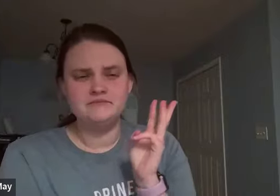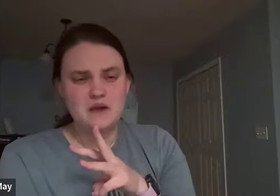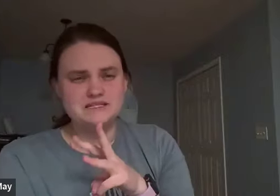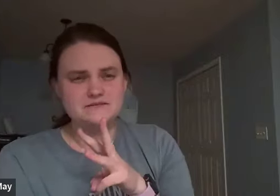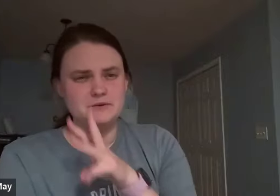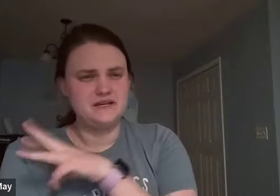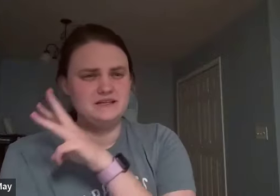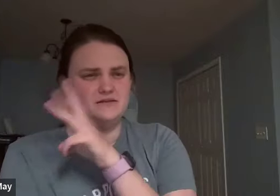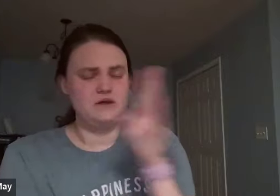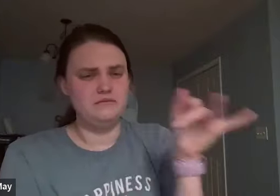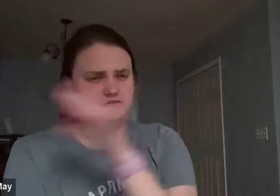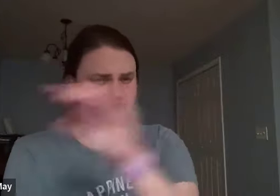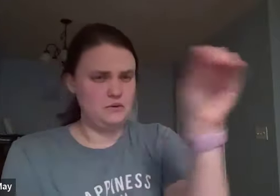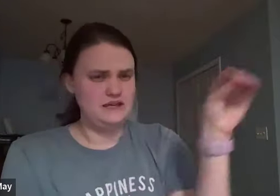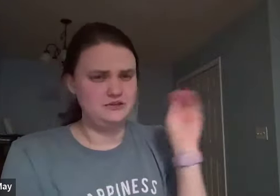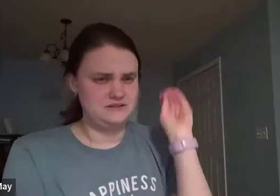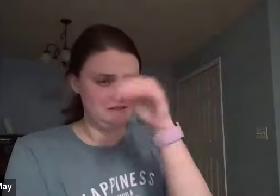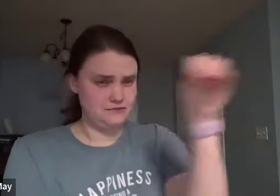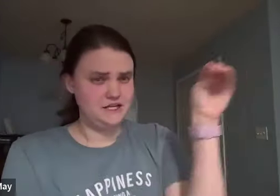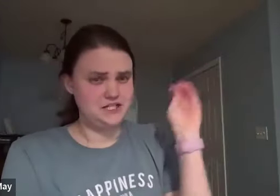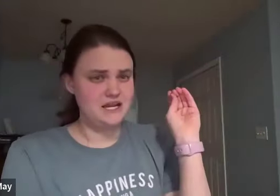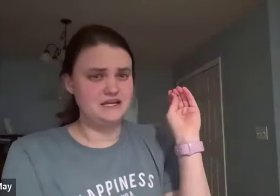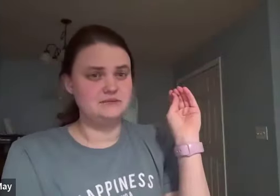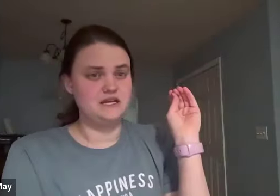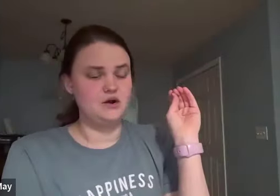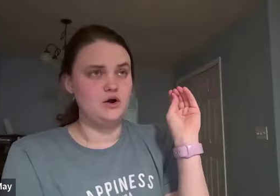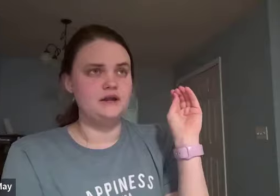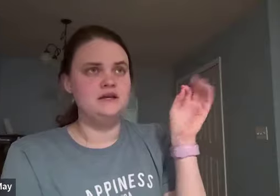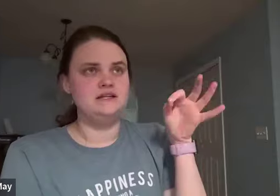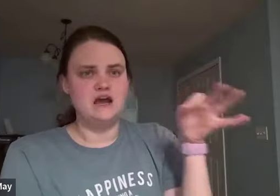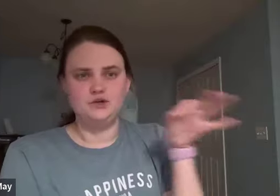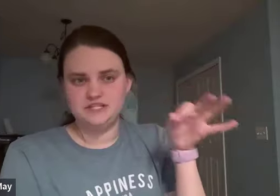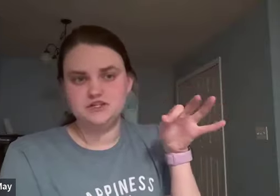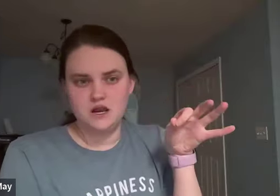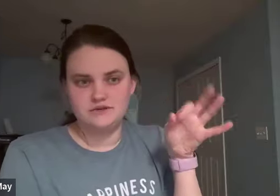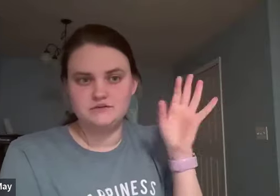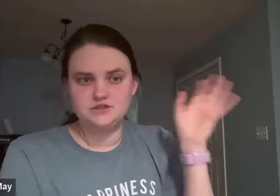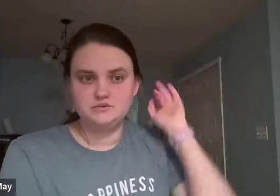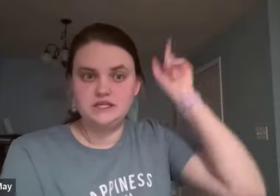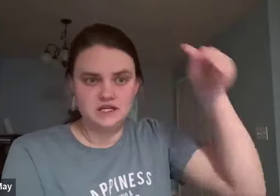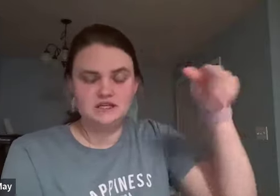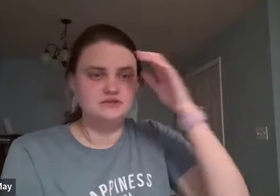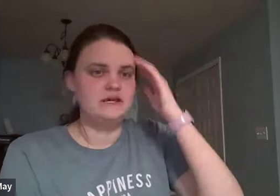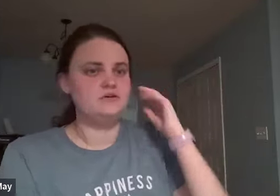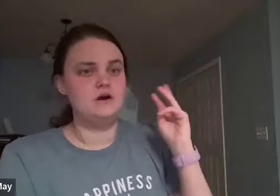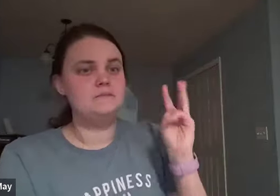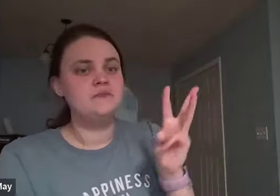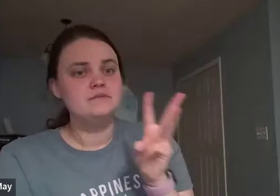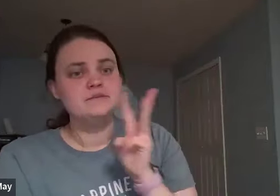That one's different because the way you differentiate is depending on how you would describe it, which we can get into later on. And so